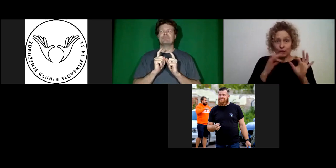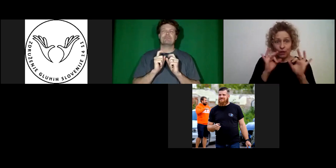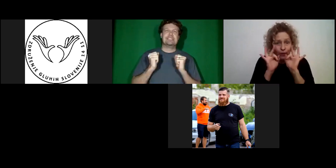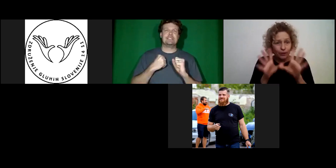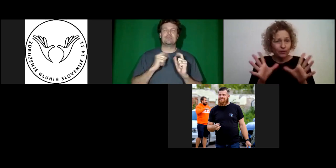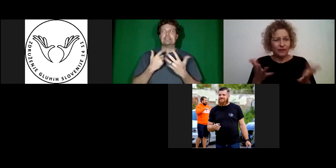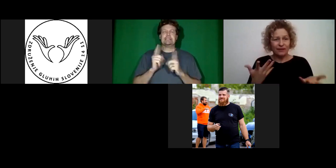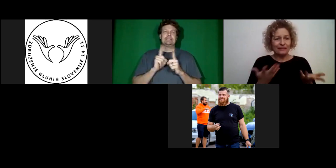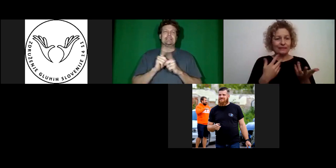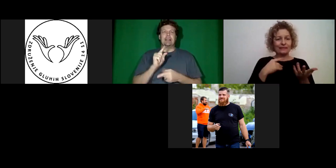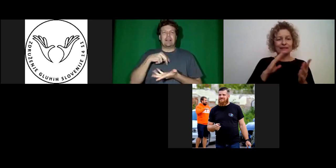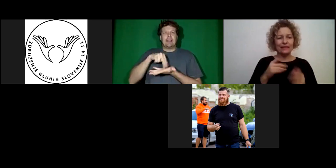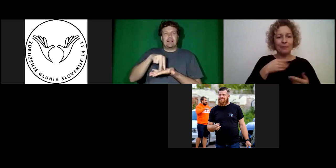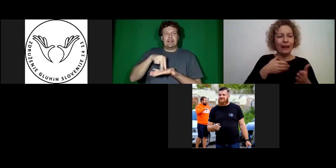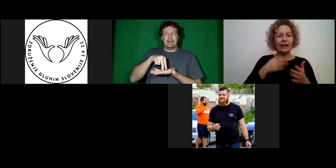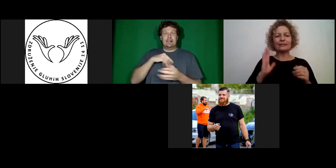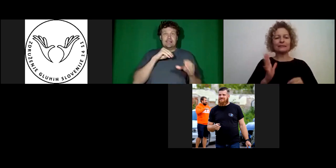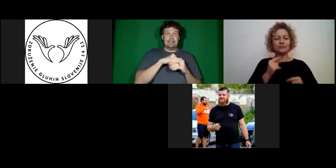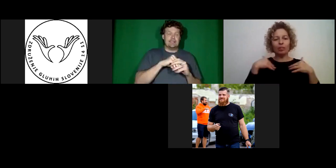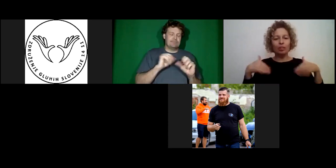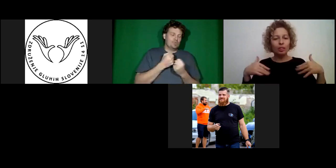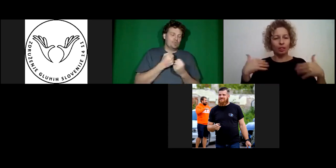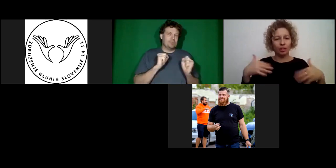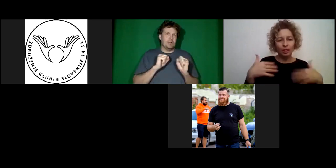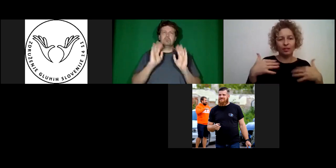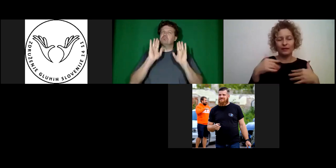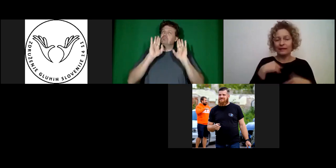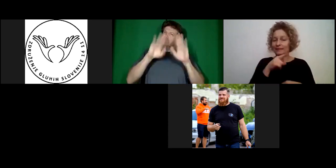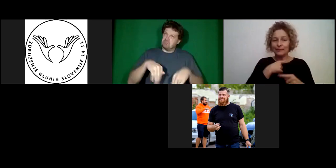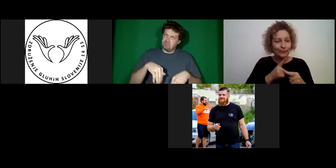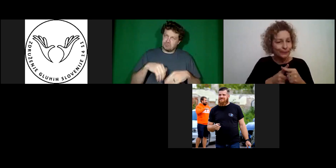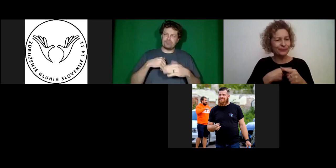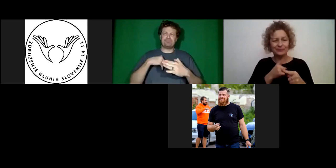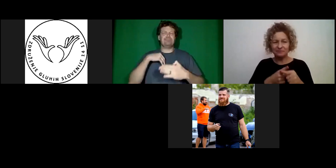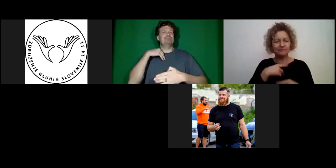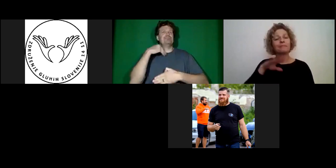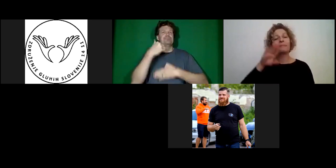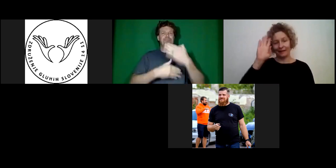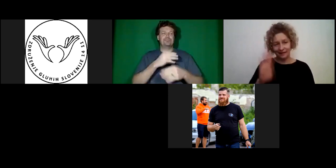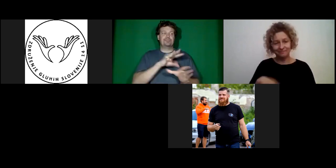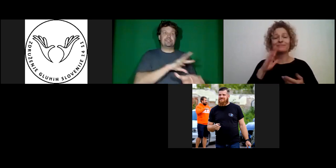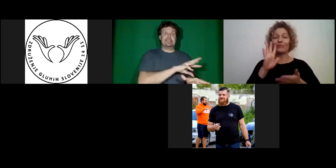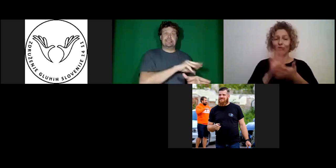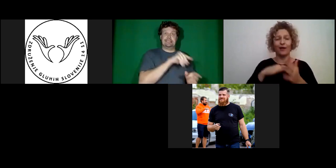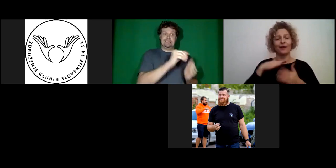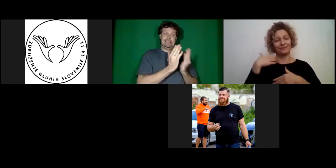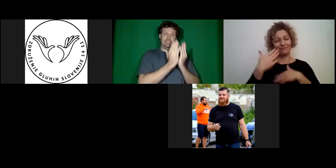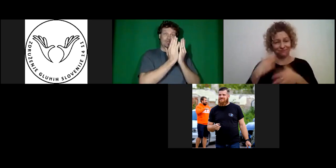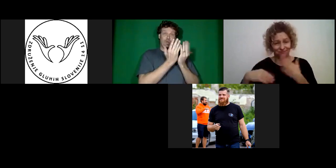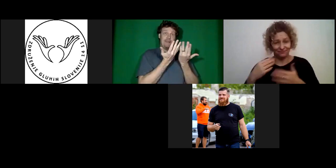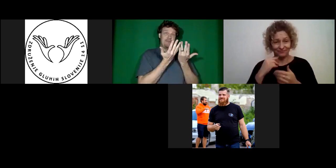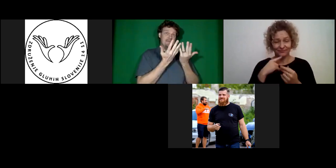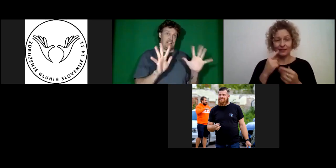So I wasn't really motivated initially. I was a little nervous. And I thought it wouldn't be impossible for me to